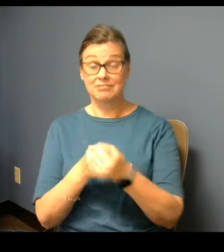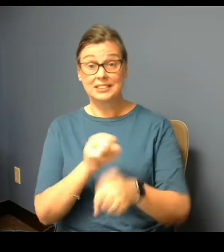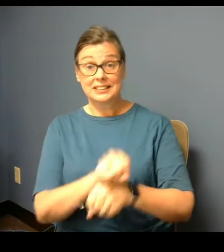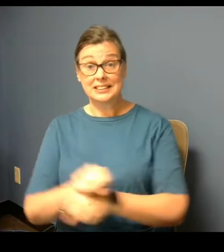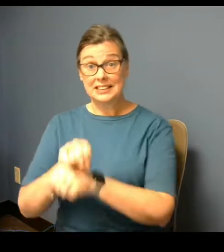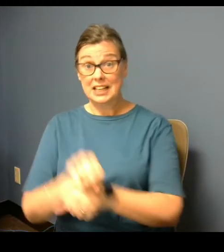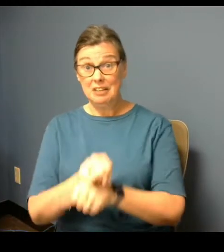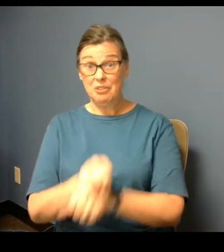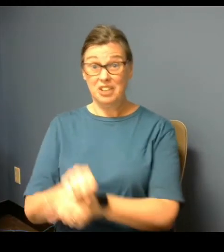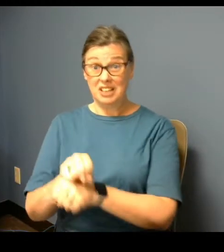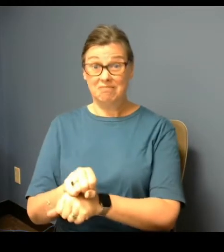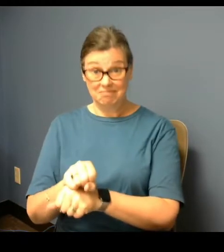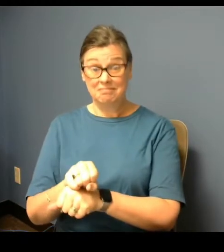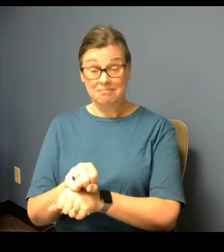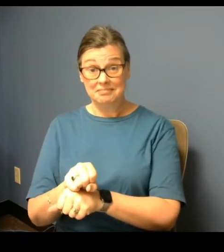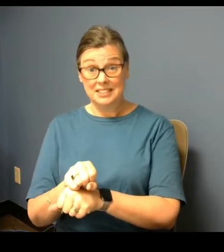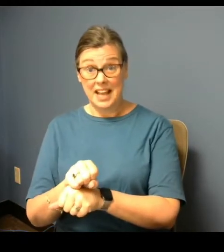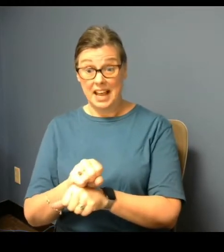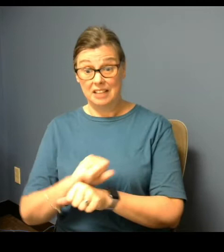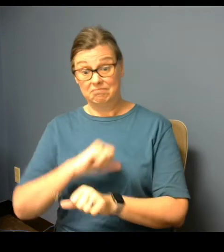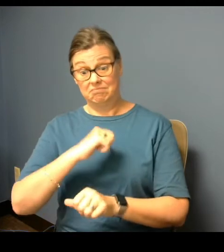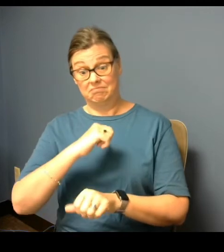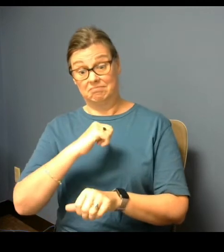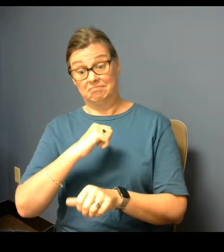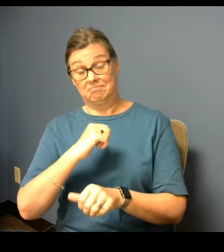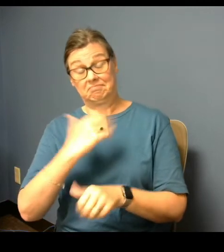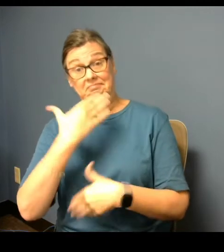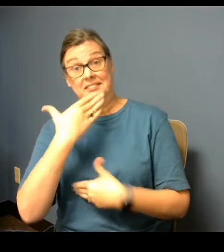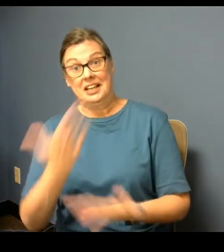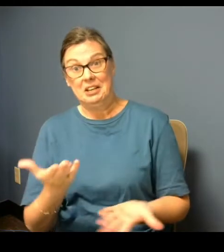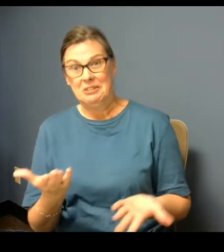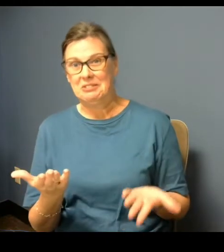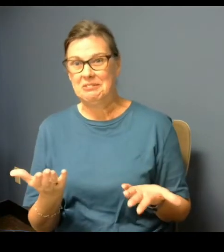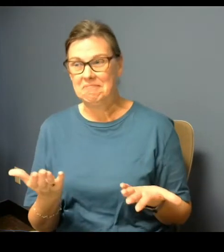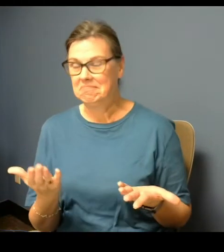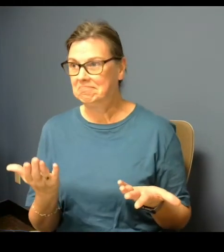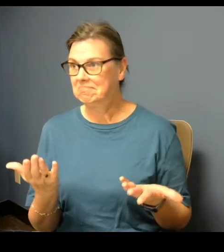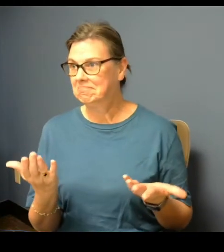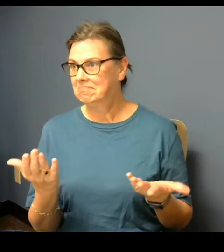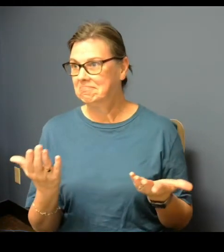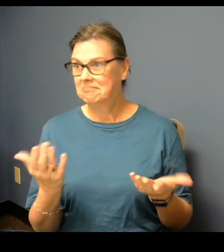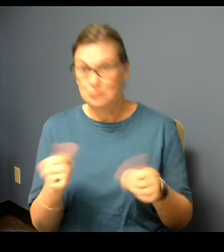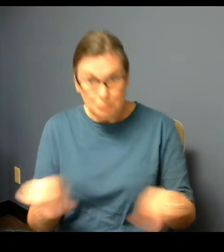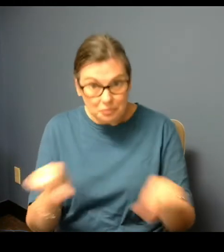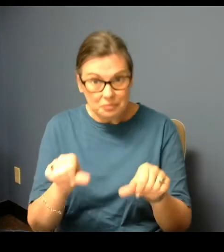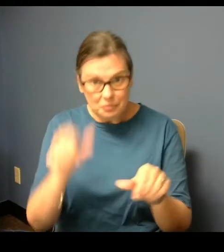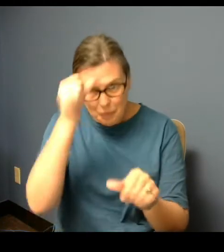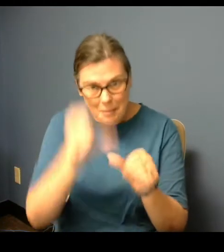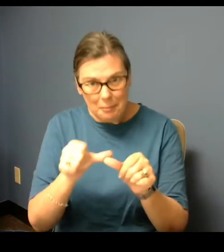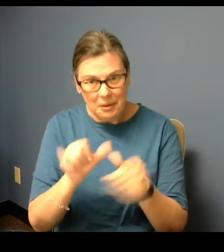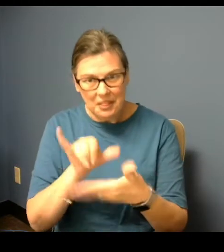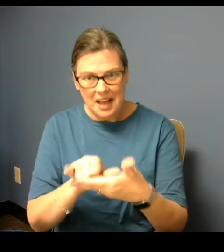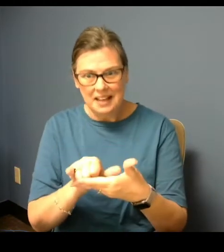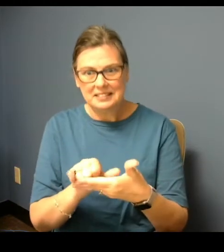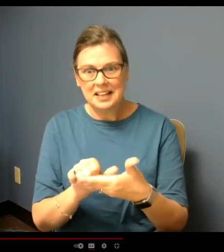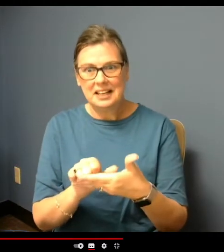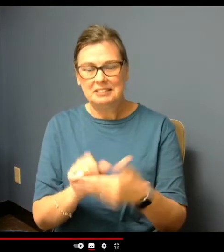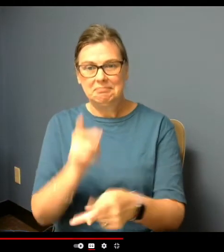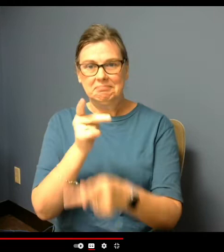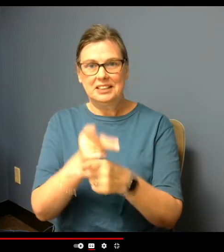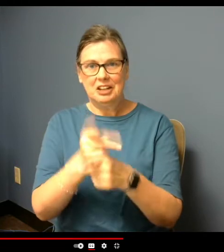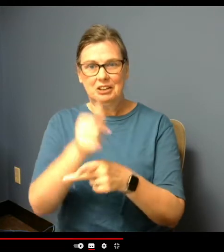origins. All right, that's your main takeaway with that document you have there. Take care.